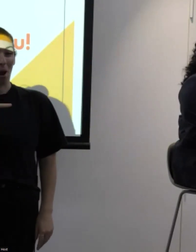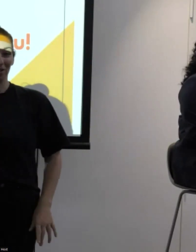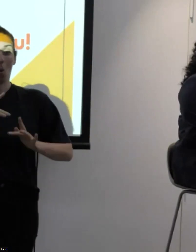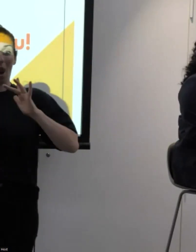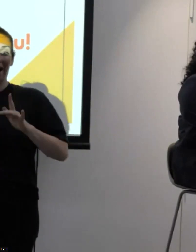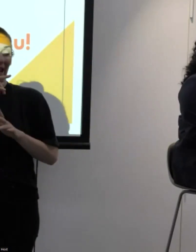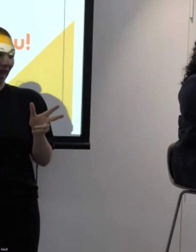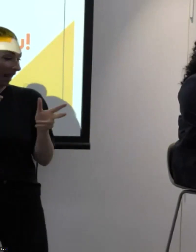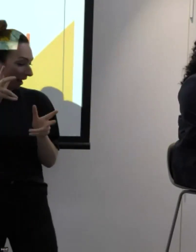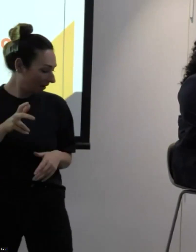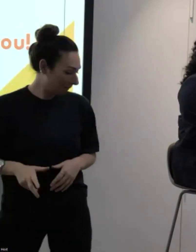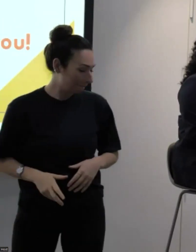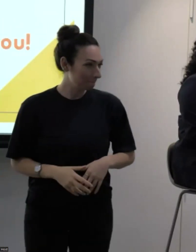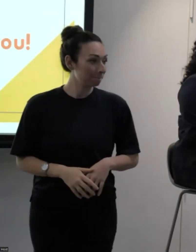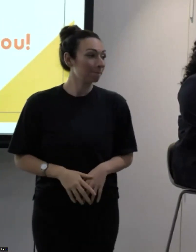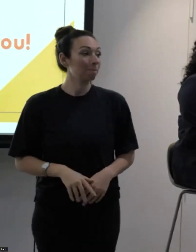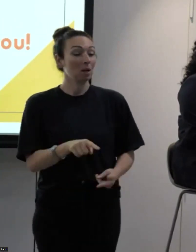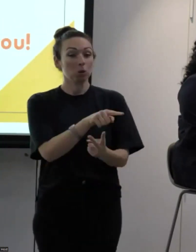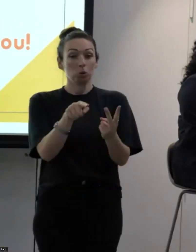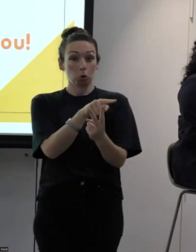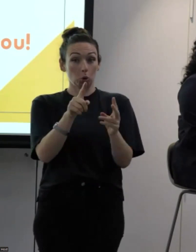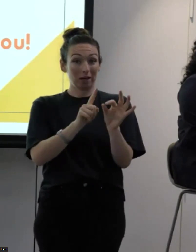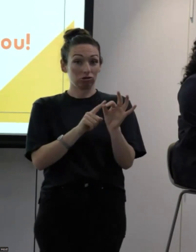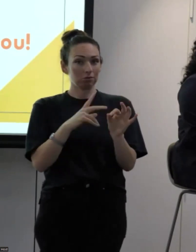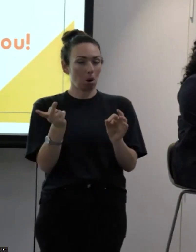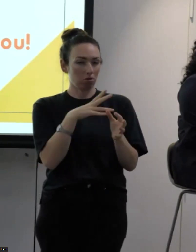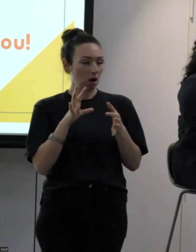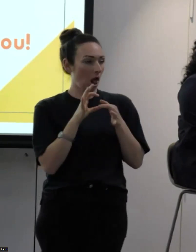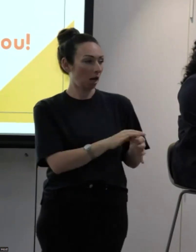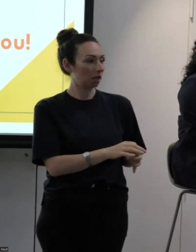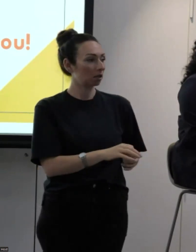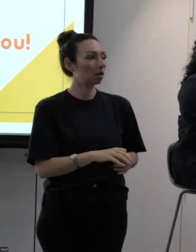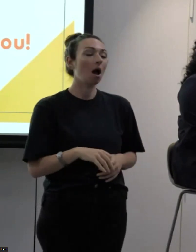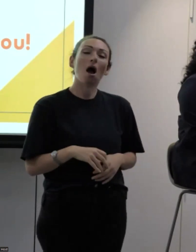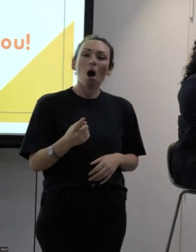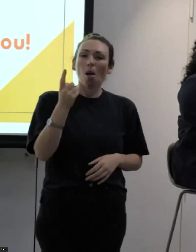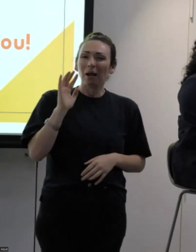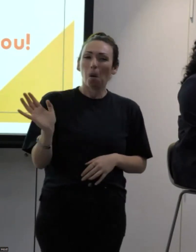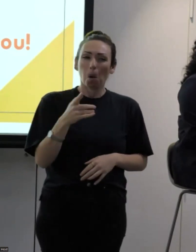Sure, thank you. Look, two related questions. One, everyone must be concerned about the